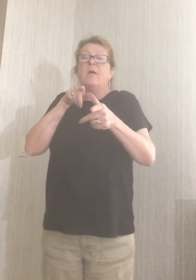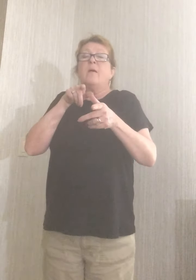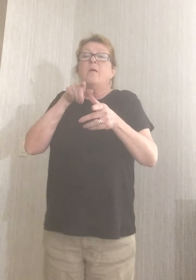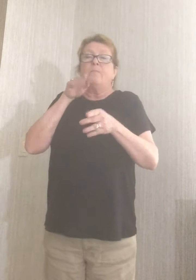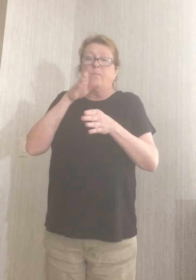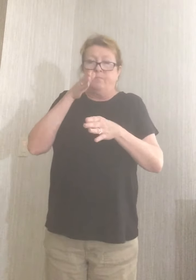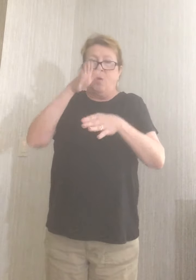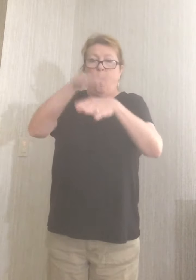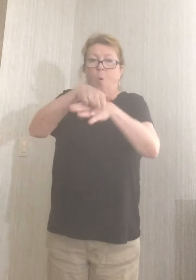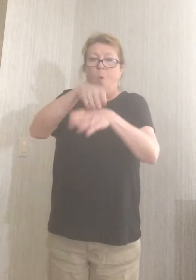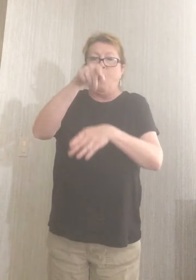very dark.